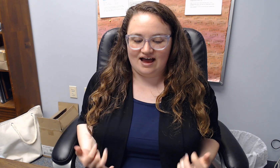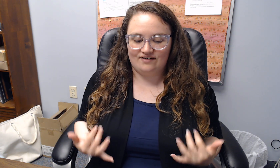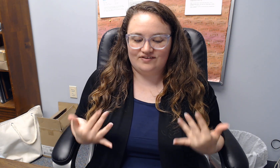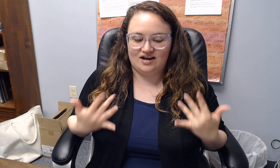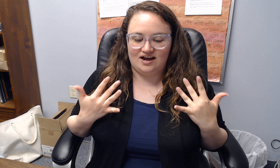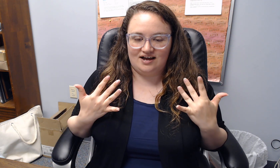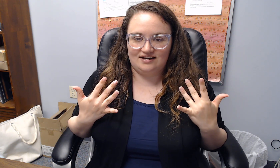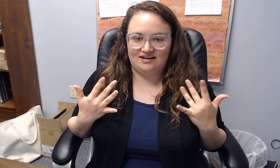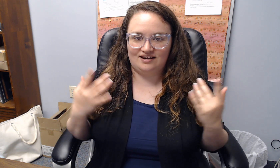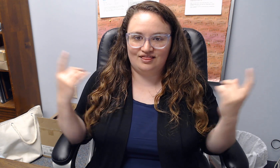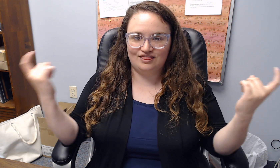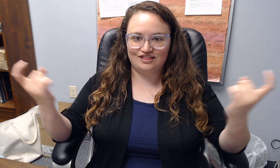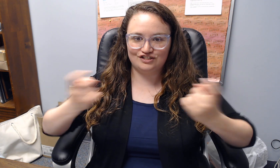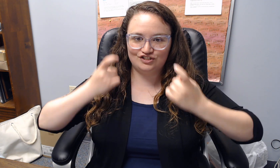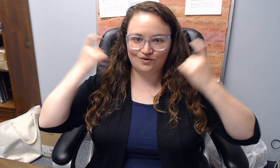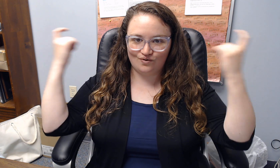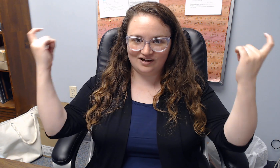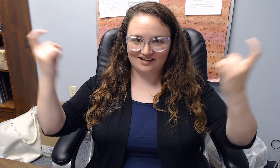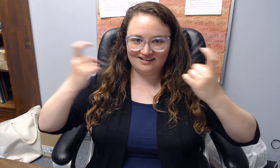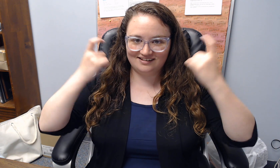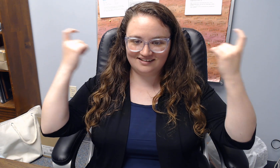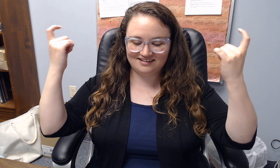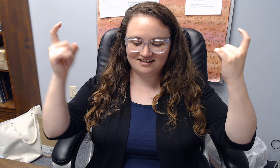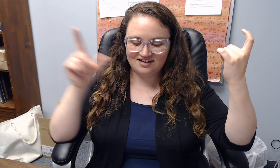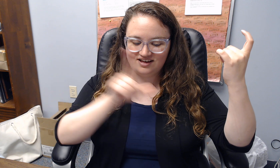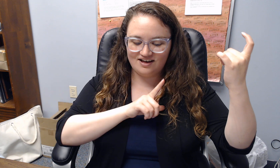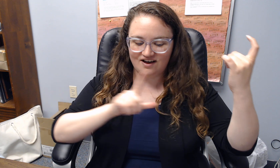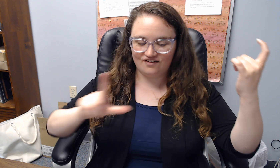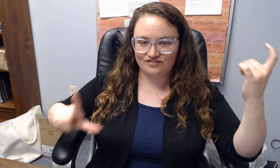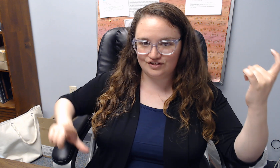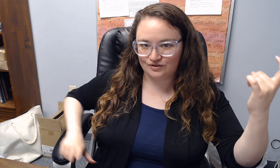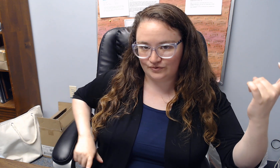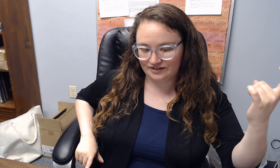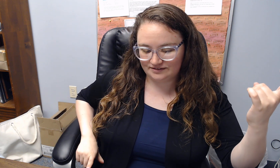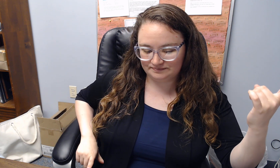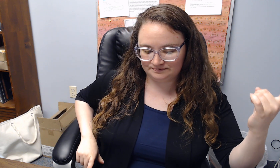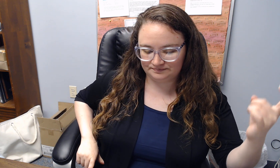I've got the joy of the Lord.